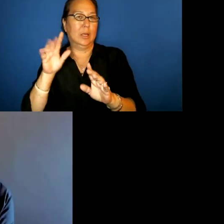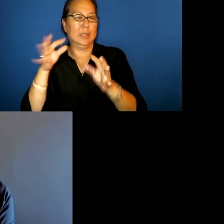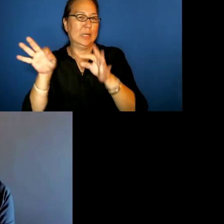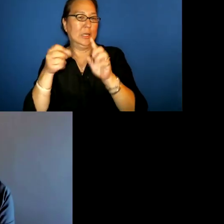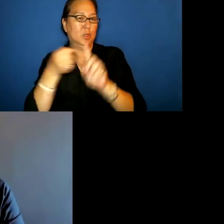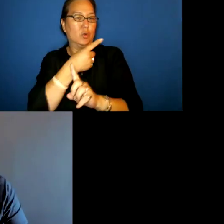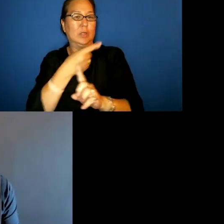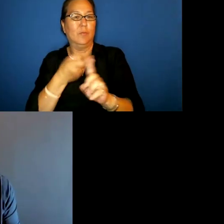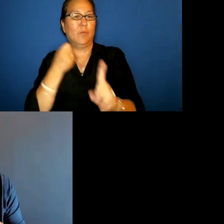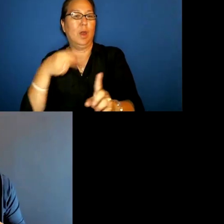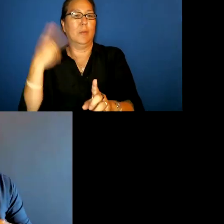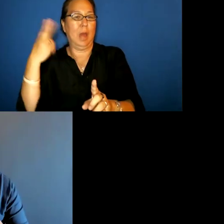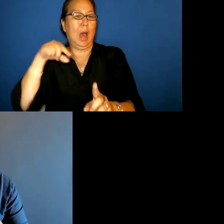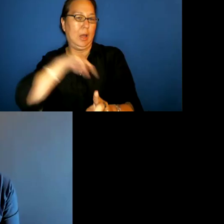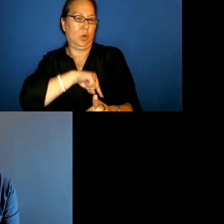schools. Thank you.